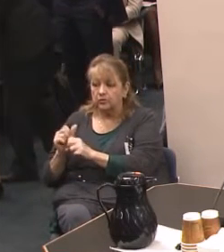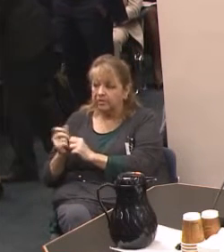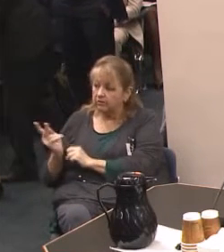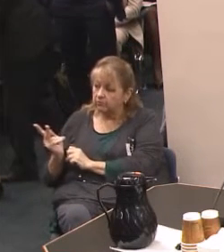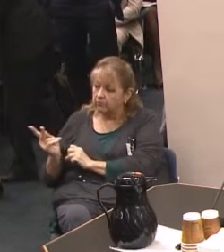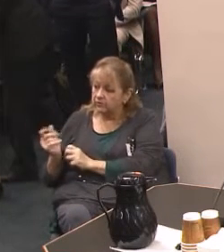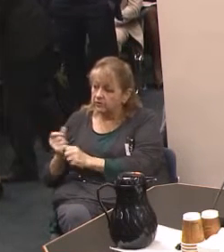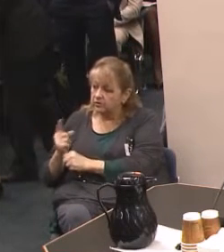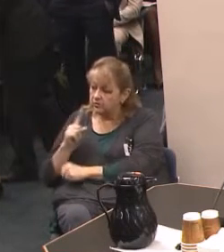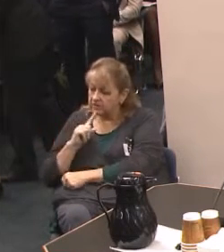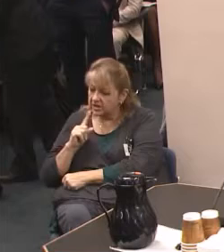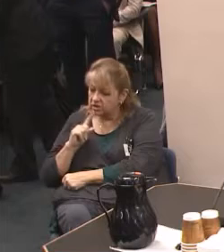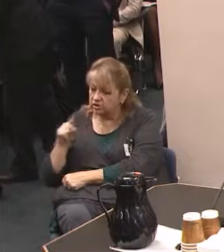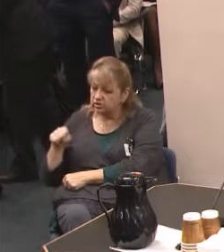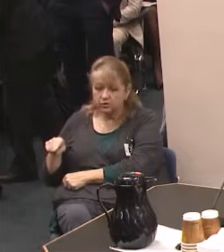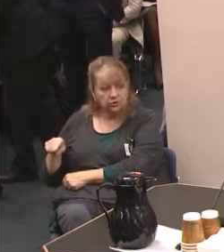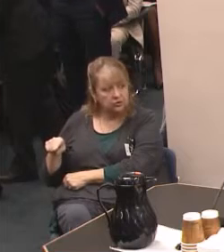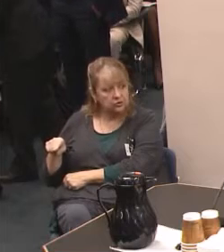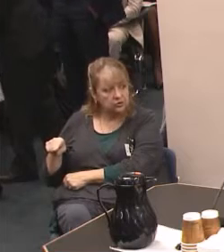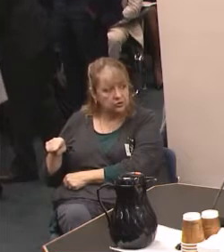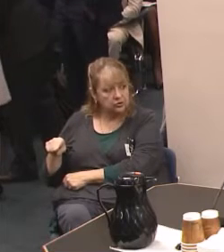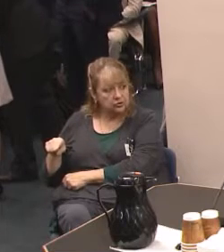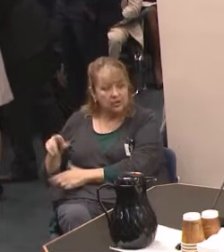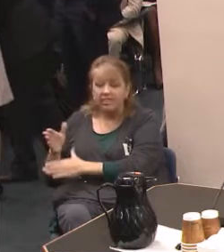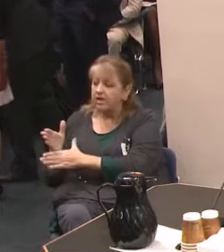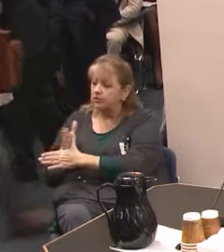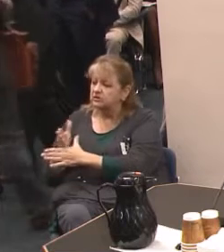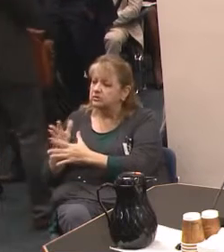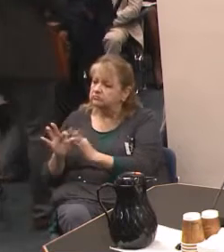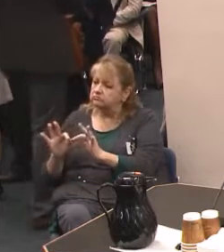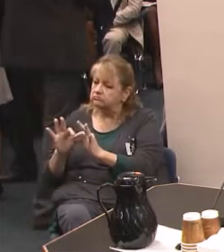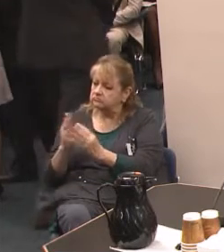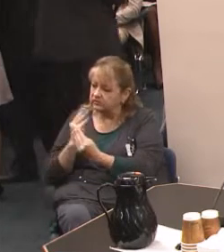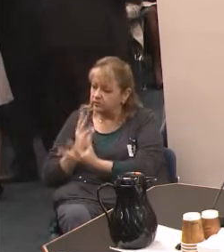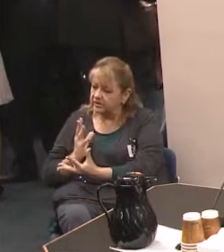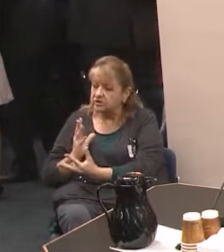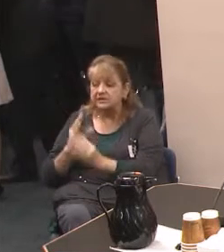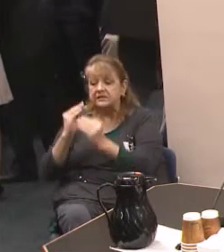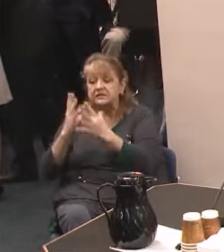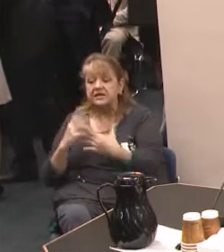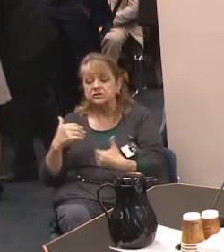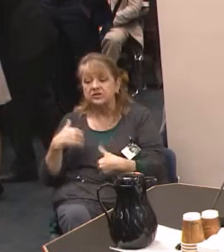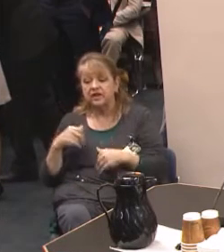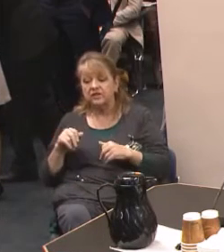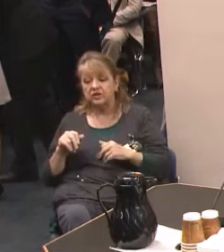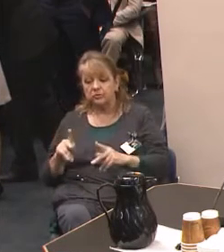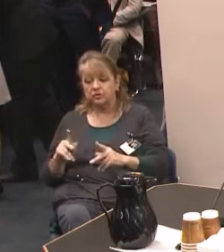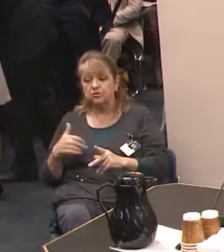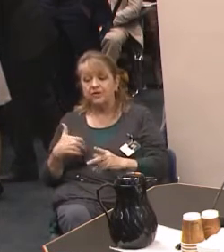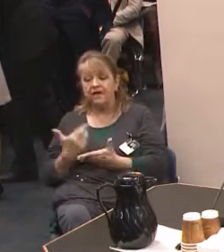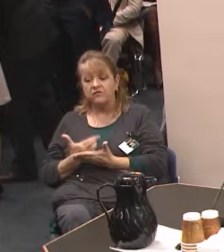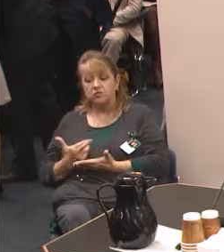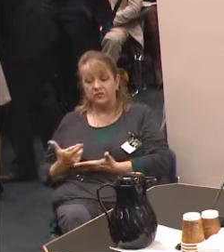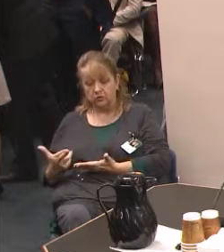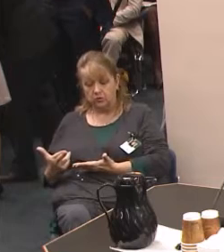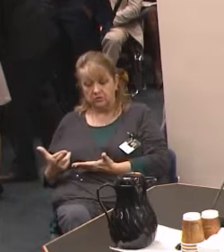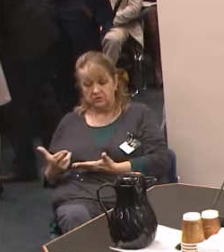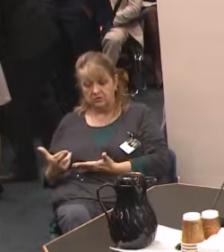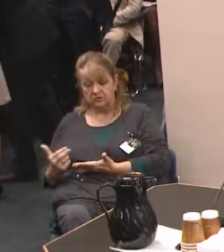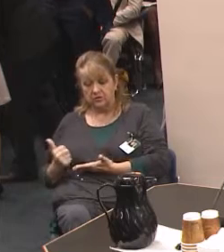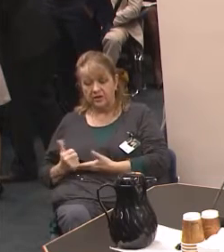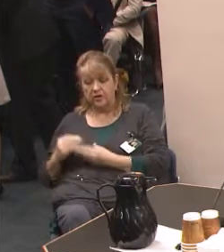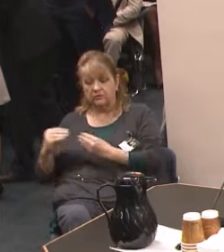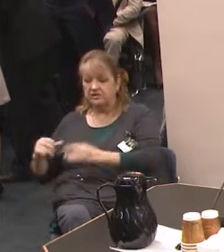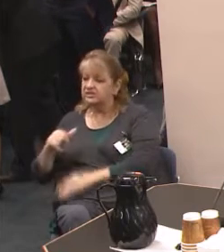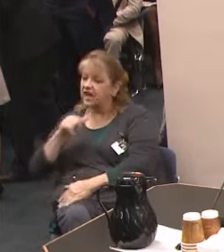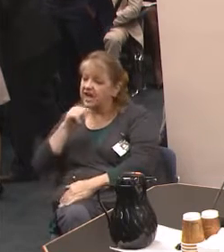making sure that there would be sharing rightful information. Teachers do have an opportunity to have resources, and we're not just